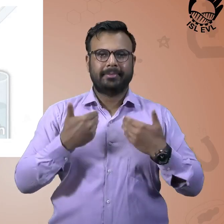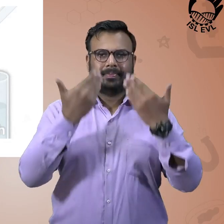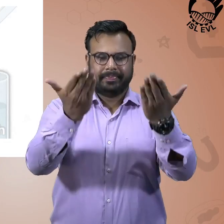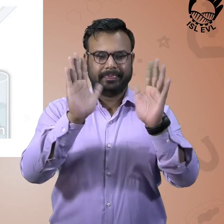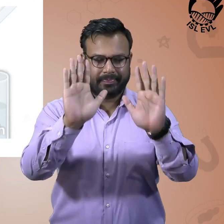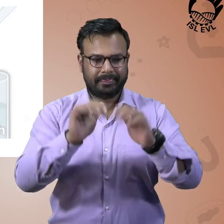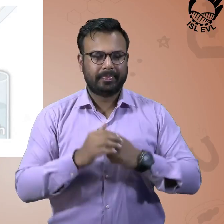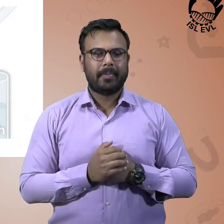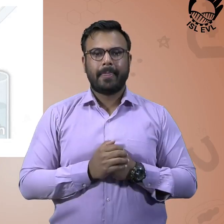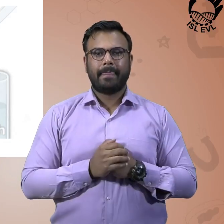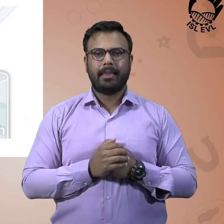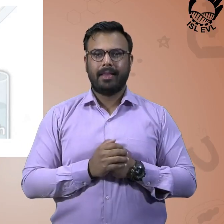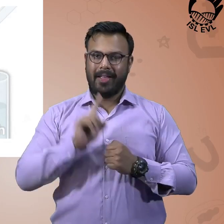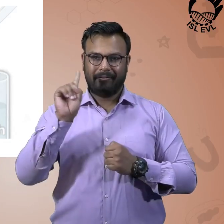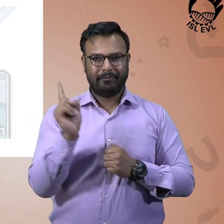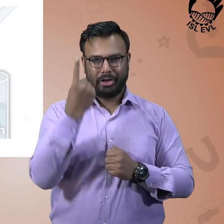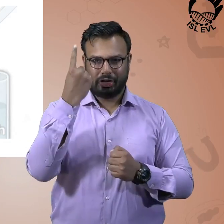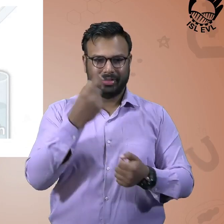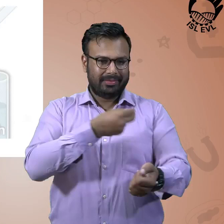When blood testing is done, your blood is put